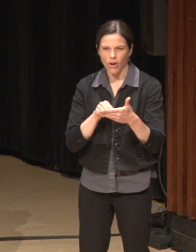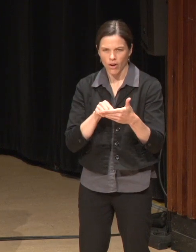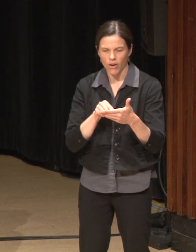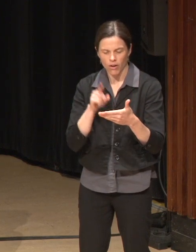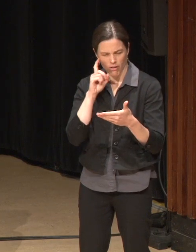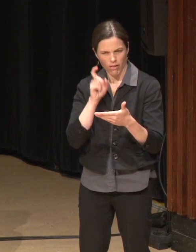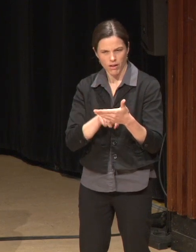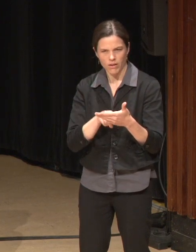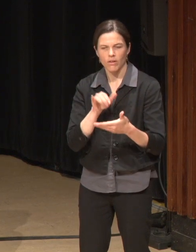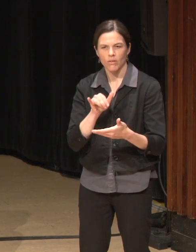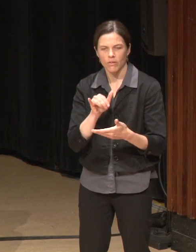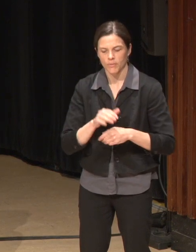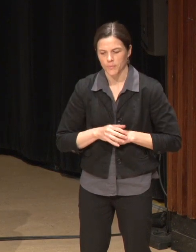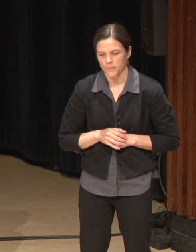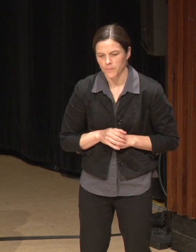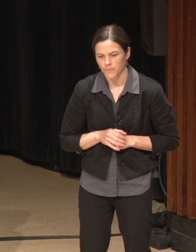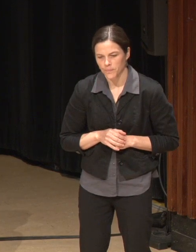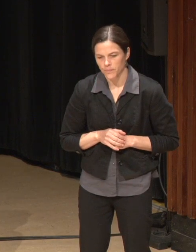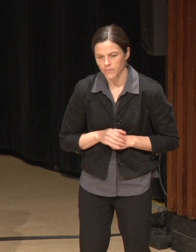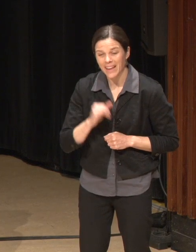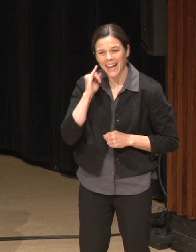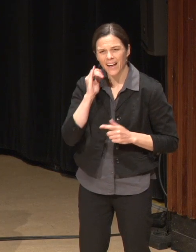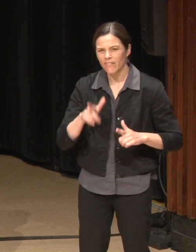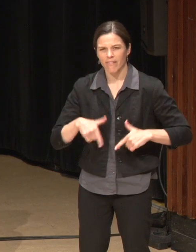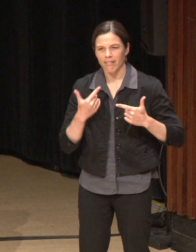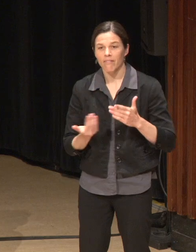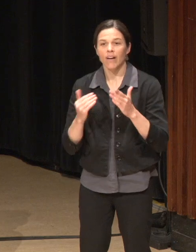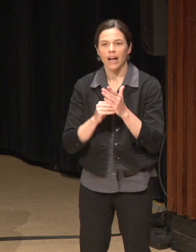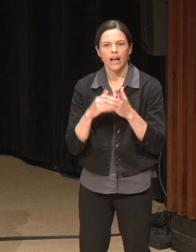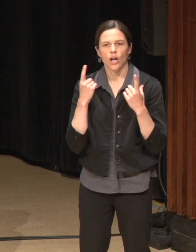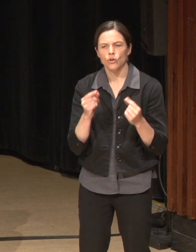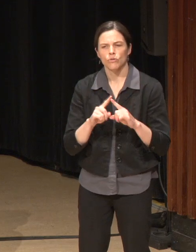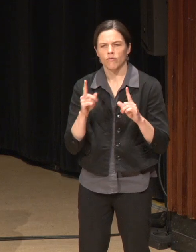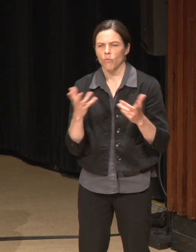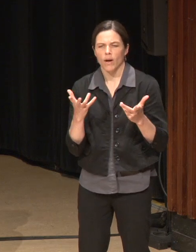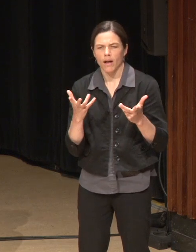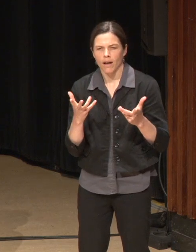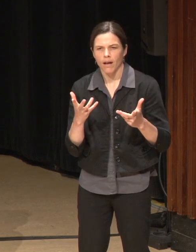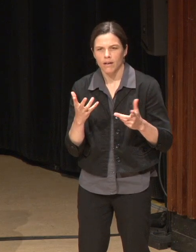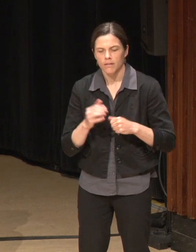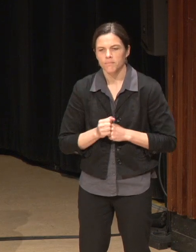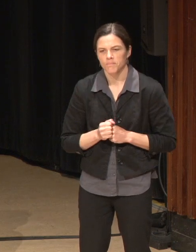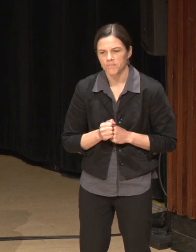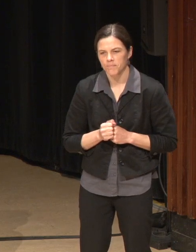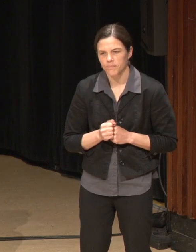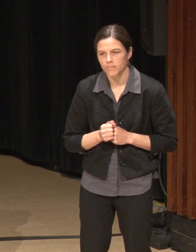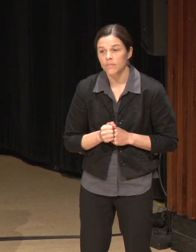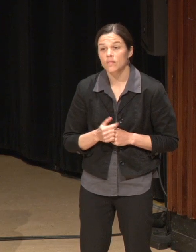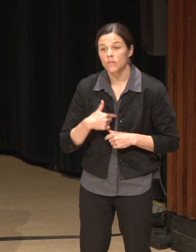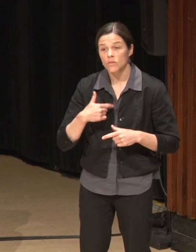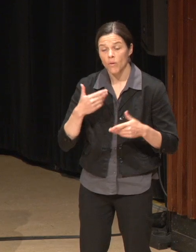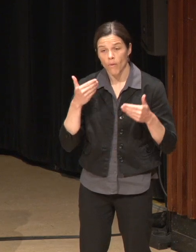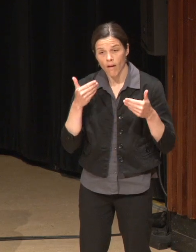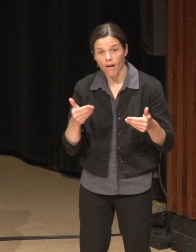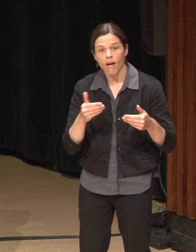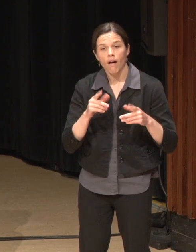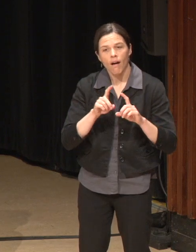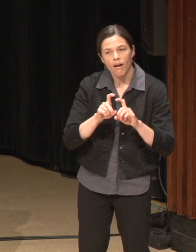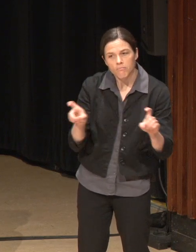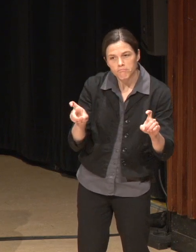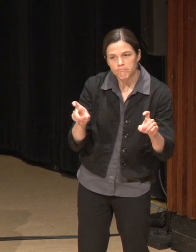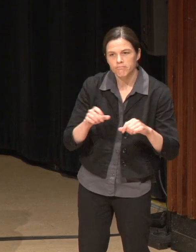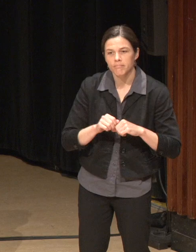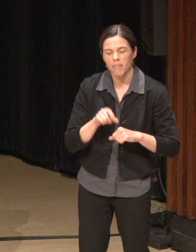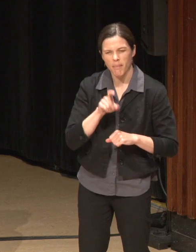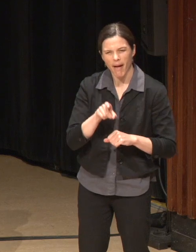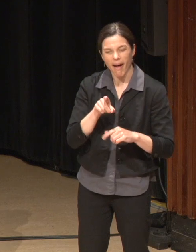simply said, if you could live your life over again, what would you do differently? And it conducted a survey. But the interesting aspect